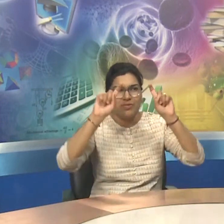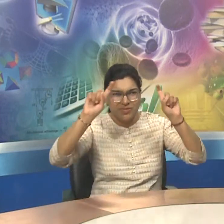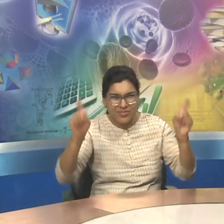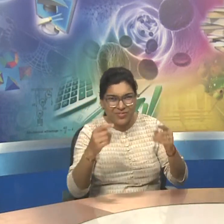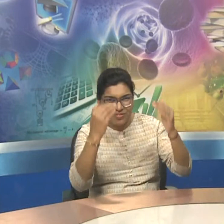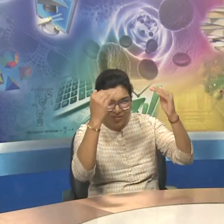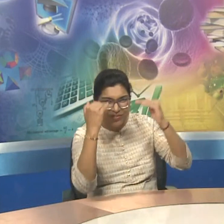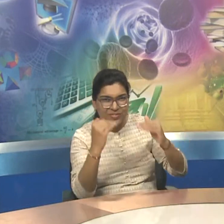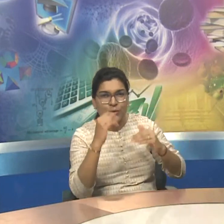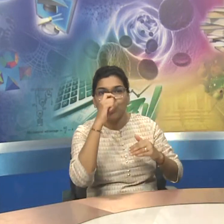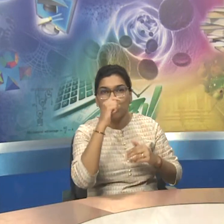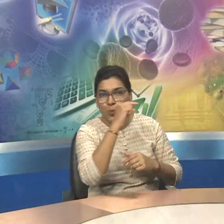in bracket